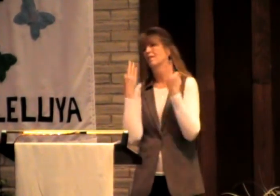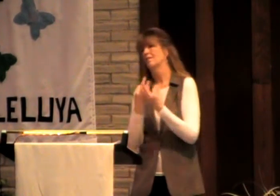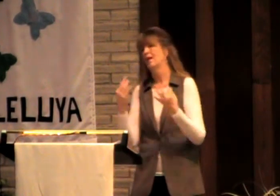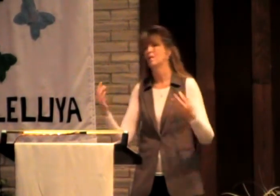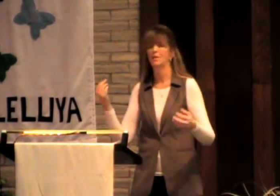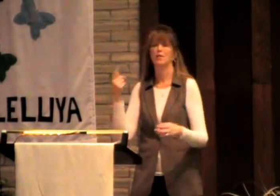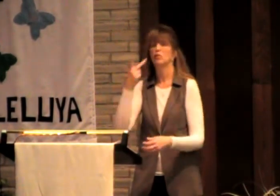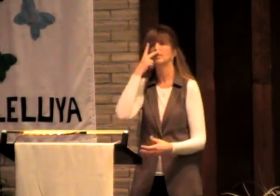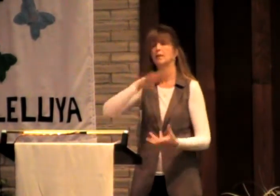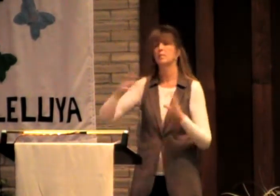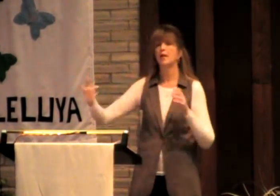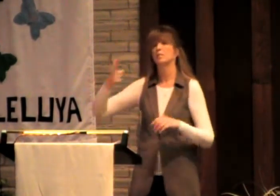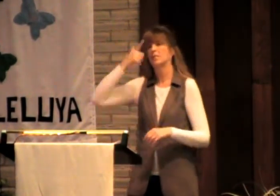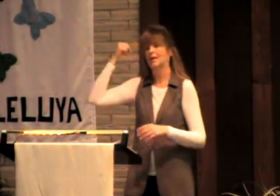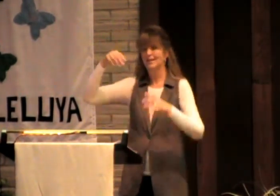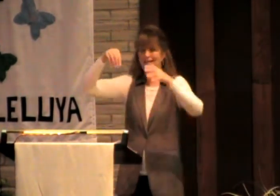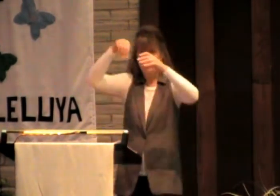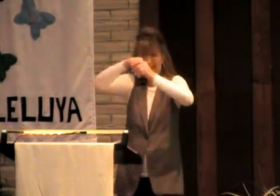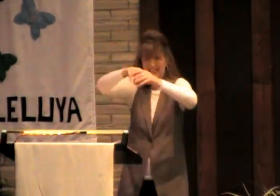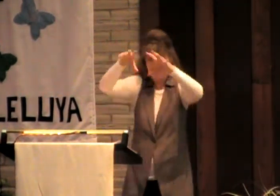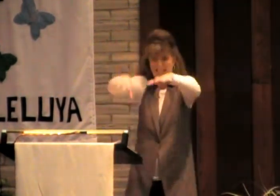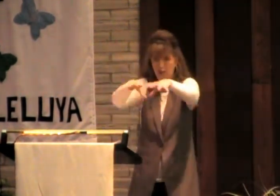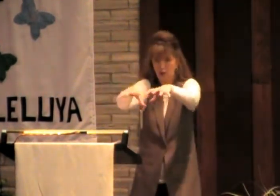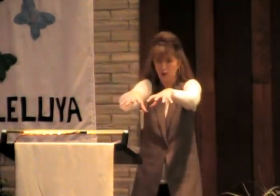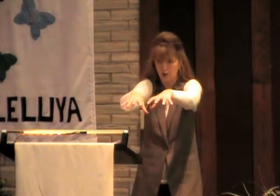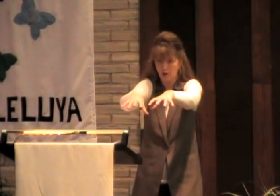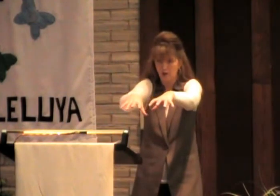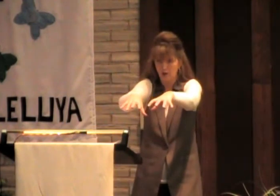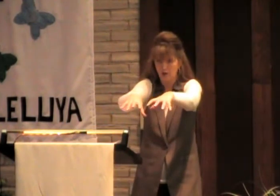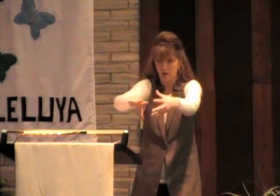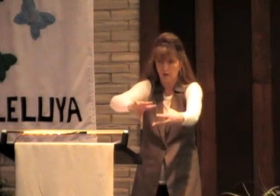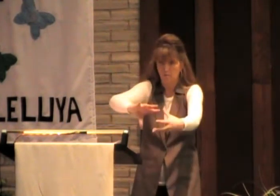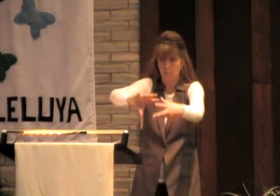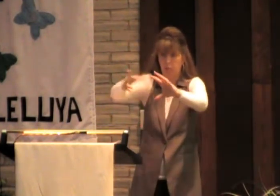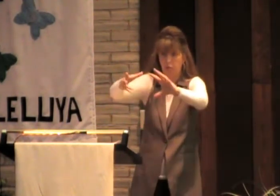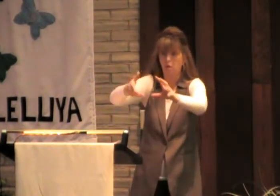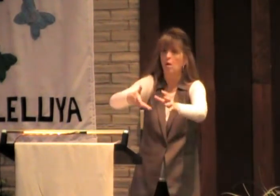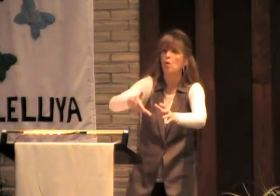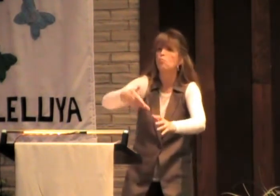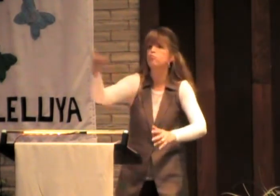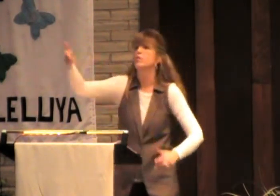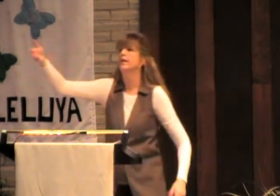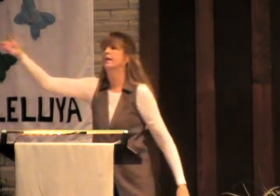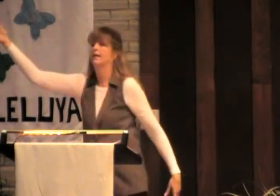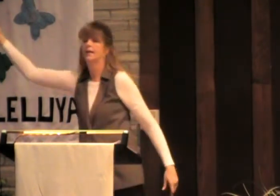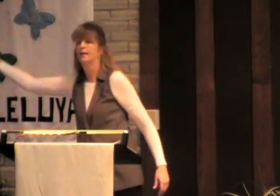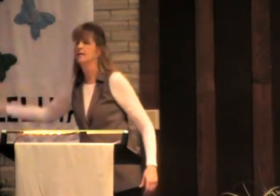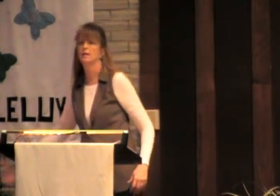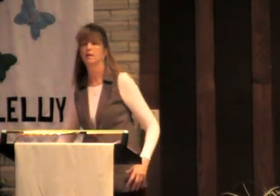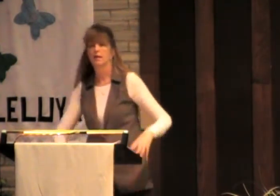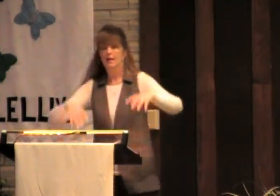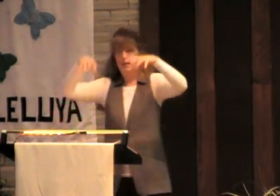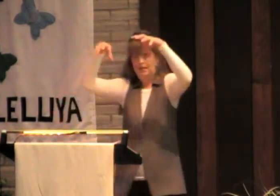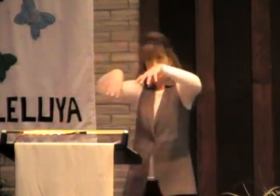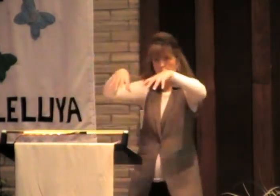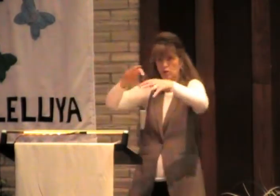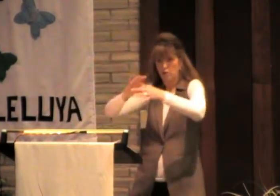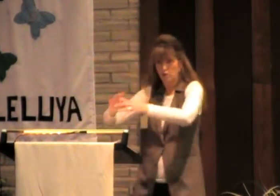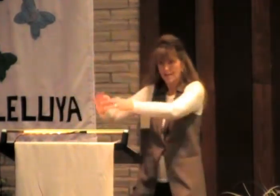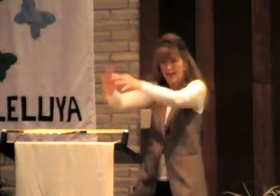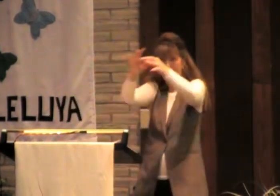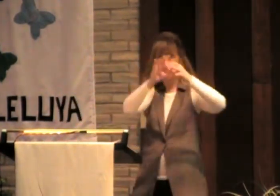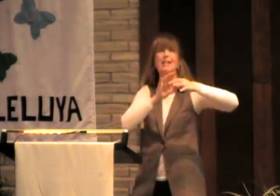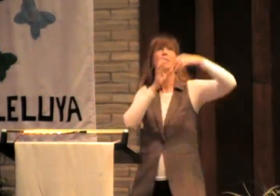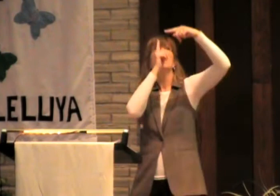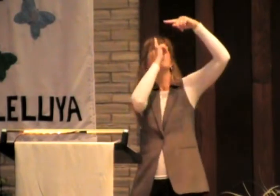and schools, and work, and marriage, and everything. It's because they're in here, and there's turmoil in here, and then they bring it out into